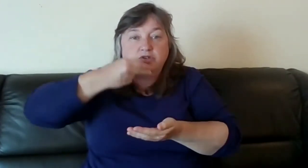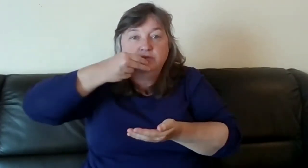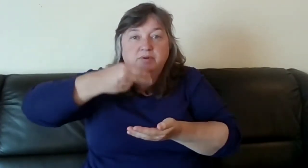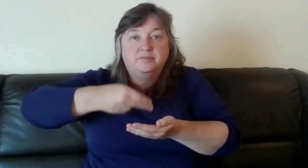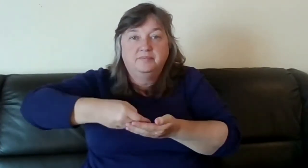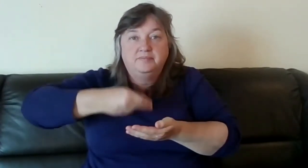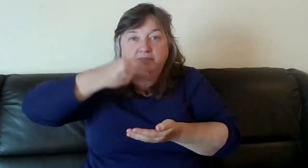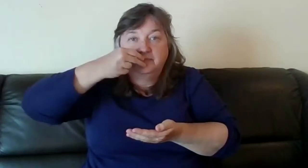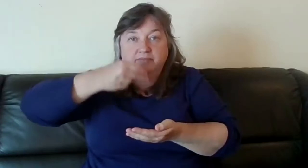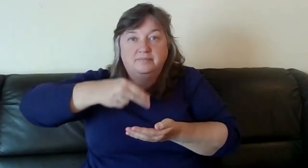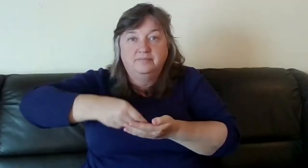Soup.